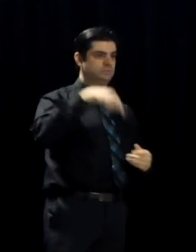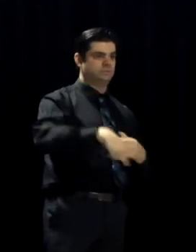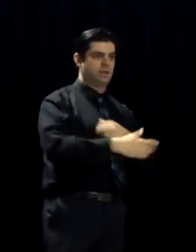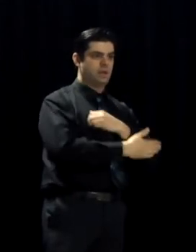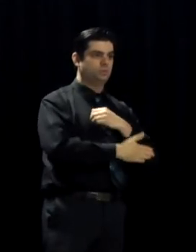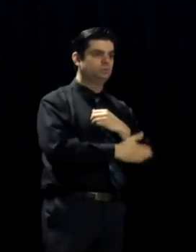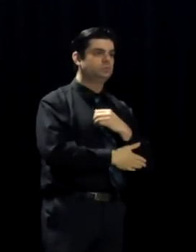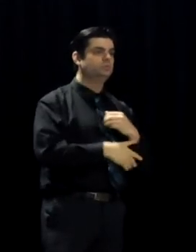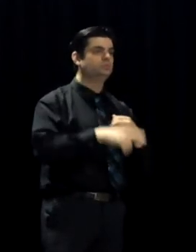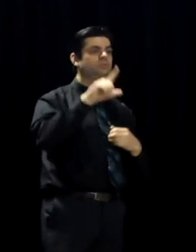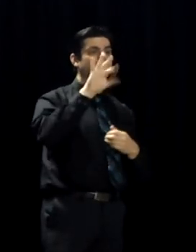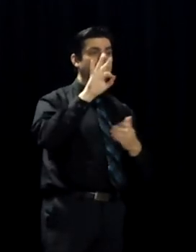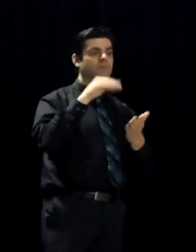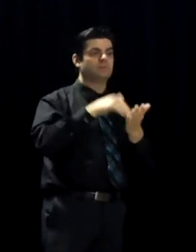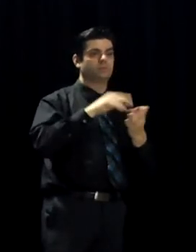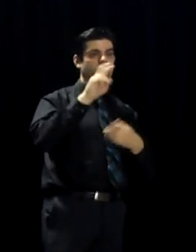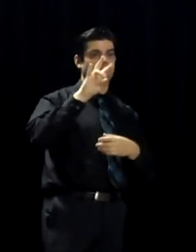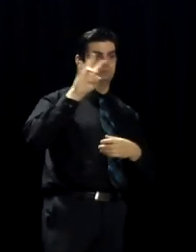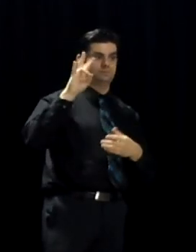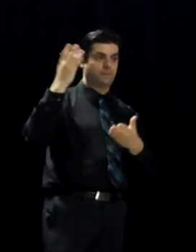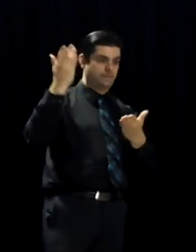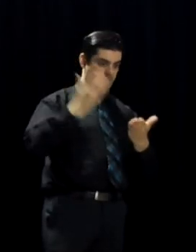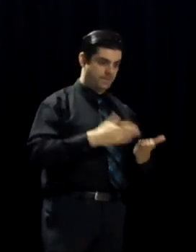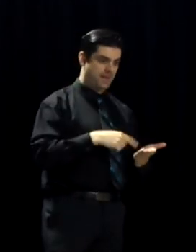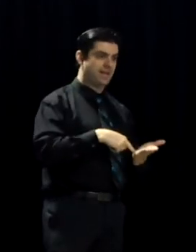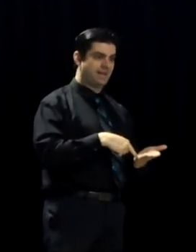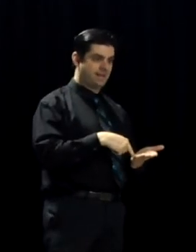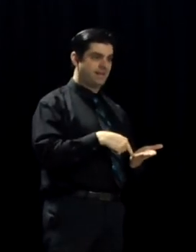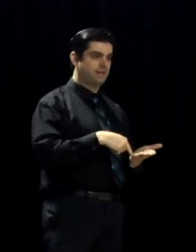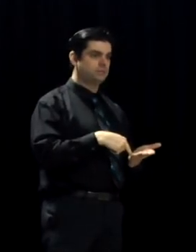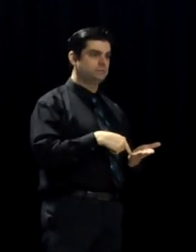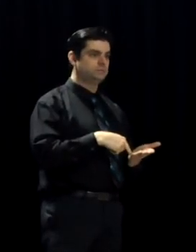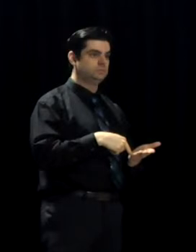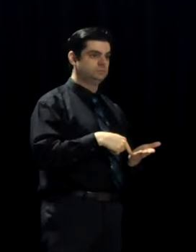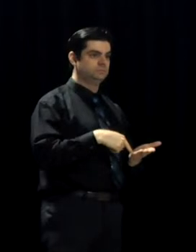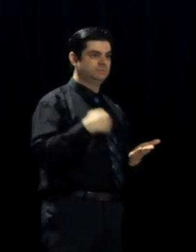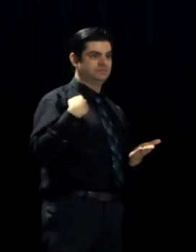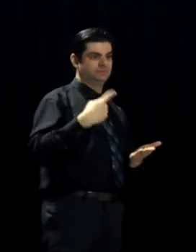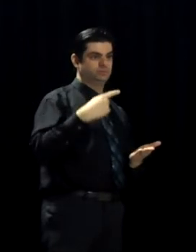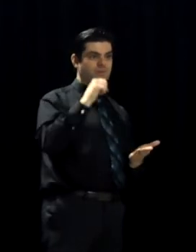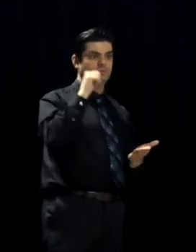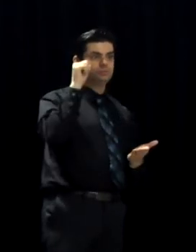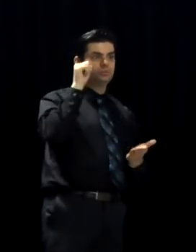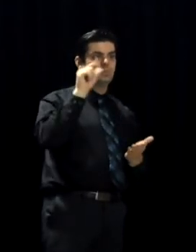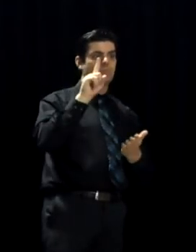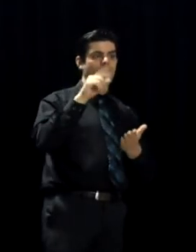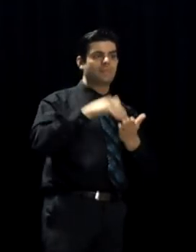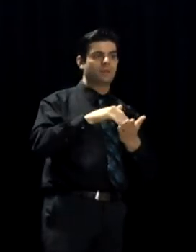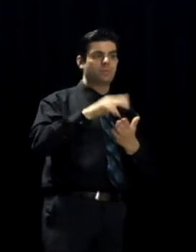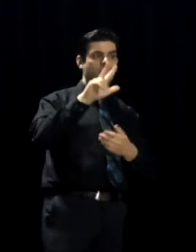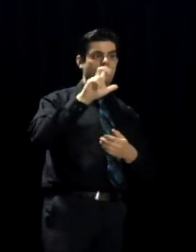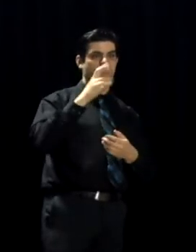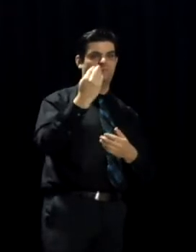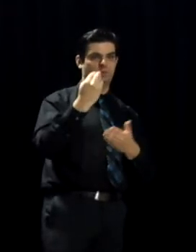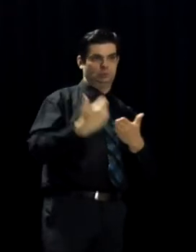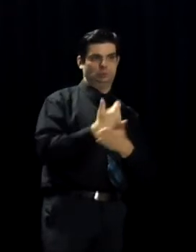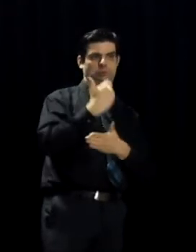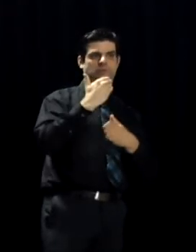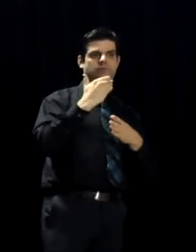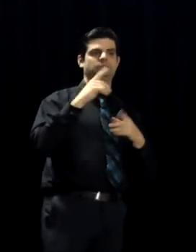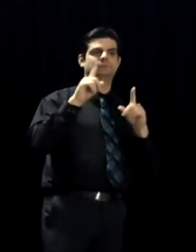29,277 tests have been returned. We received 1,413 tests since yesterday. We now